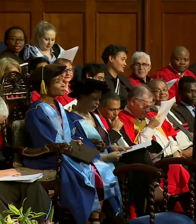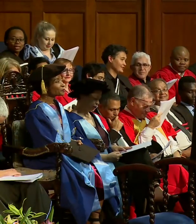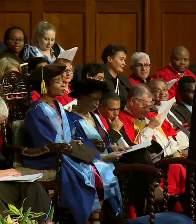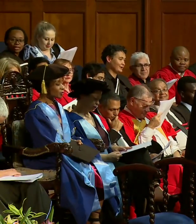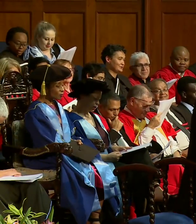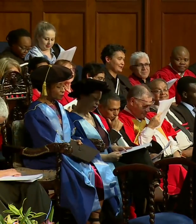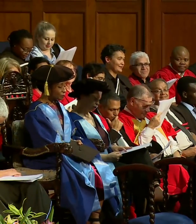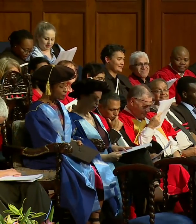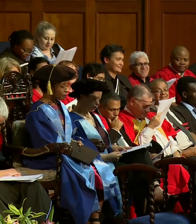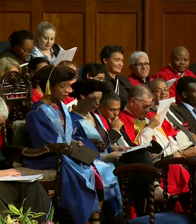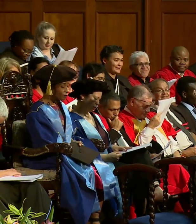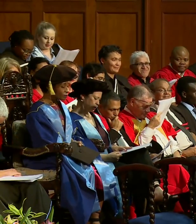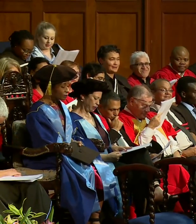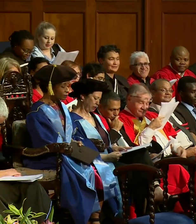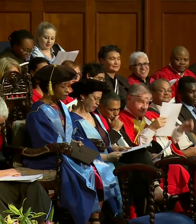Zamatiba Masikane.